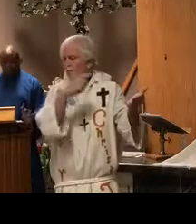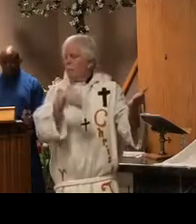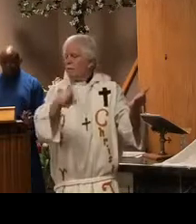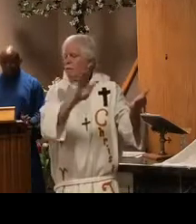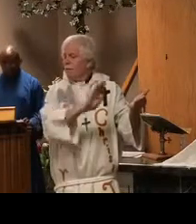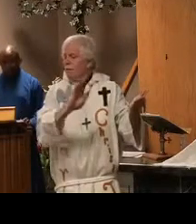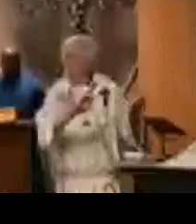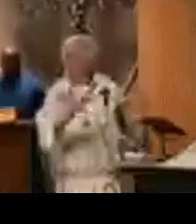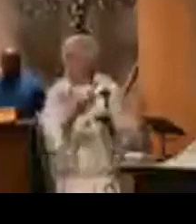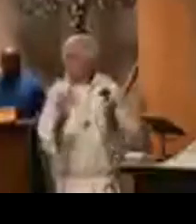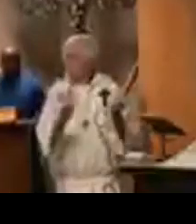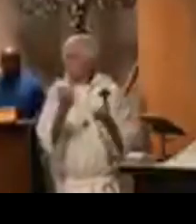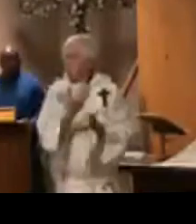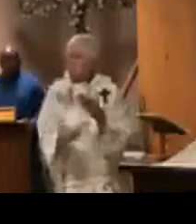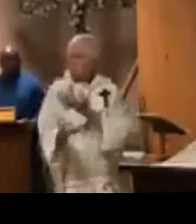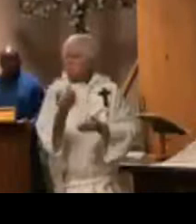that one,